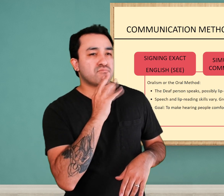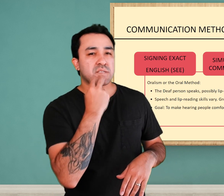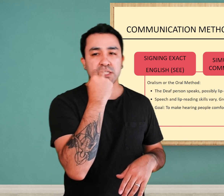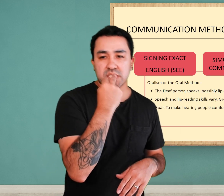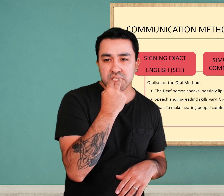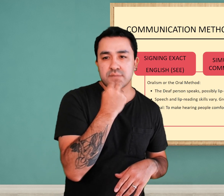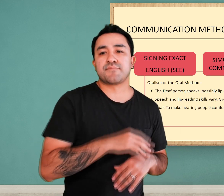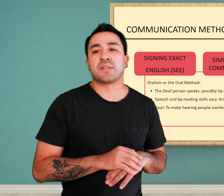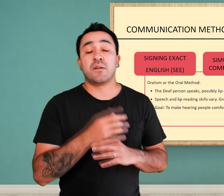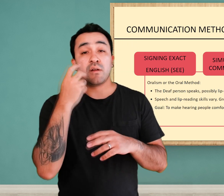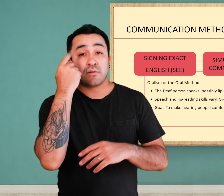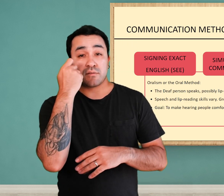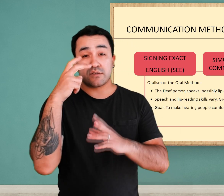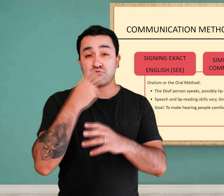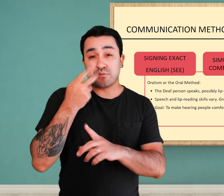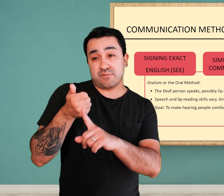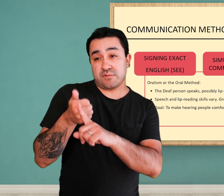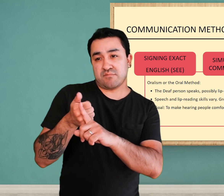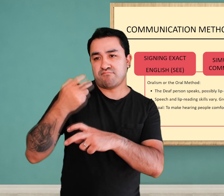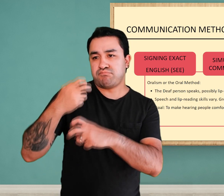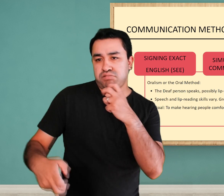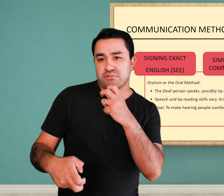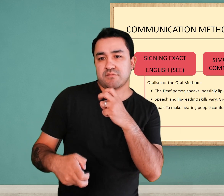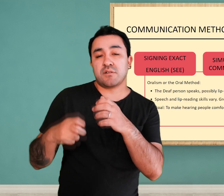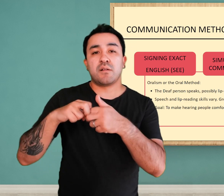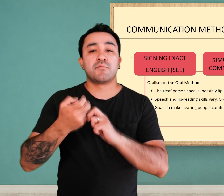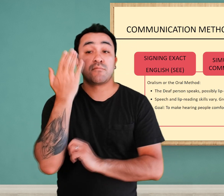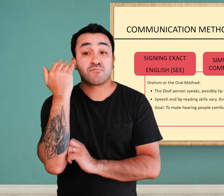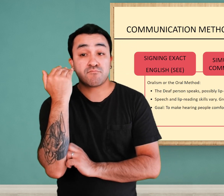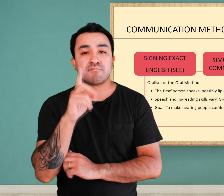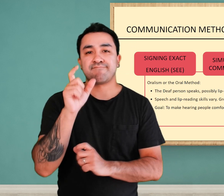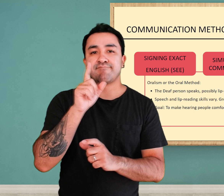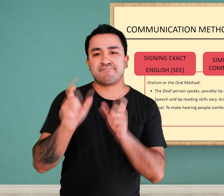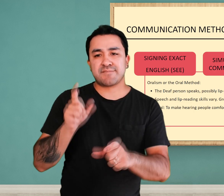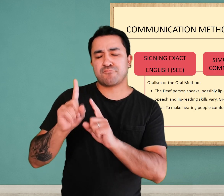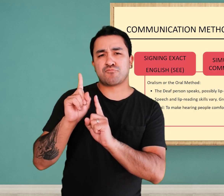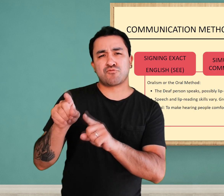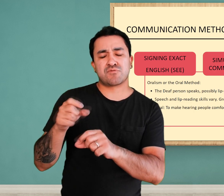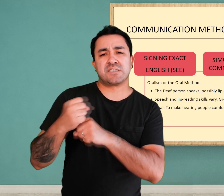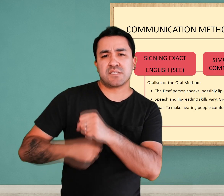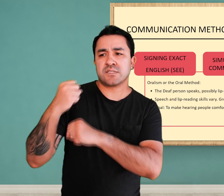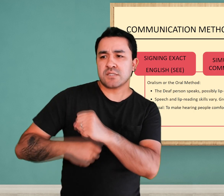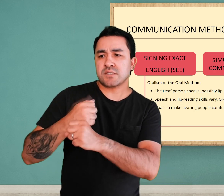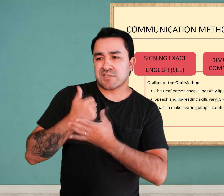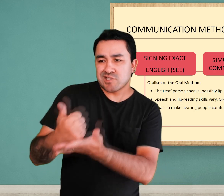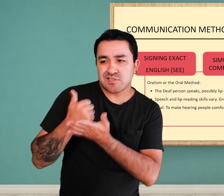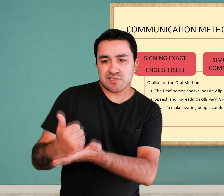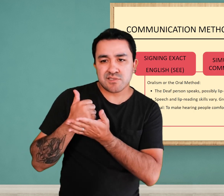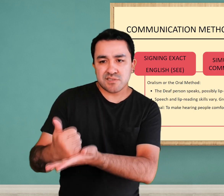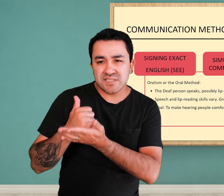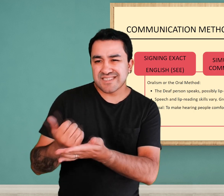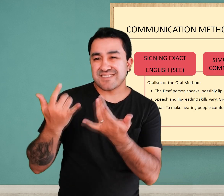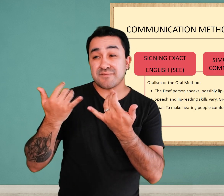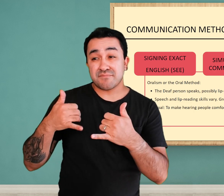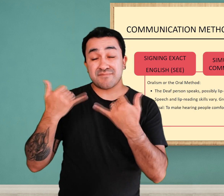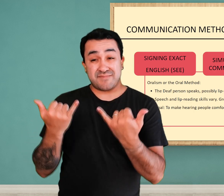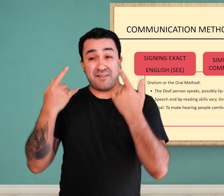Oralism, also known as the oral method, is when a deaf person speaks and lip reads. It is a problematic method